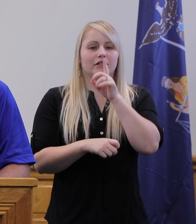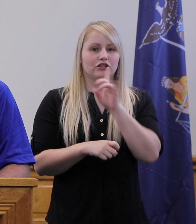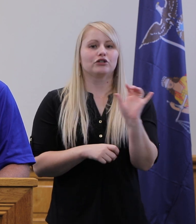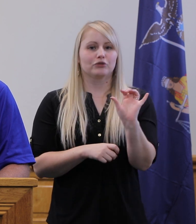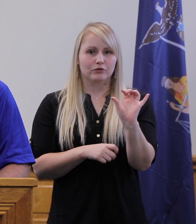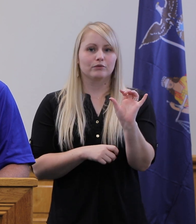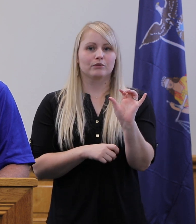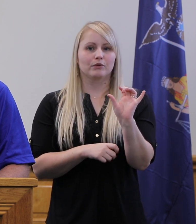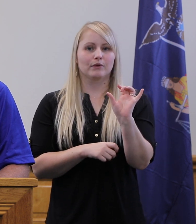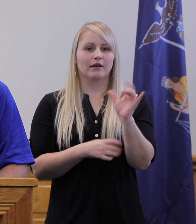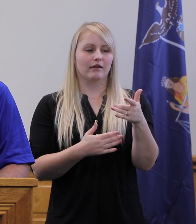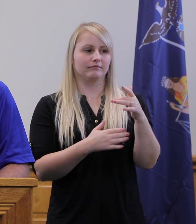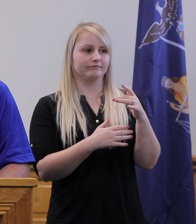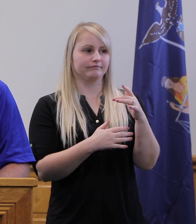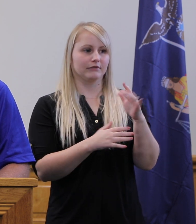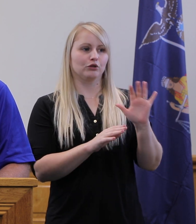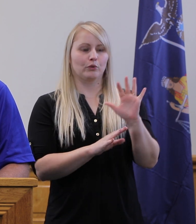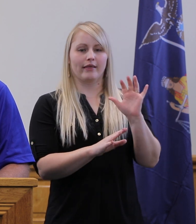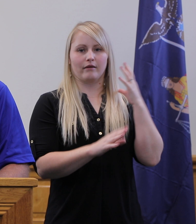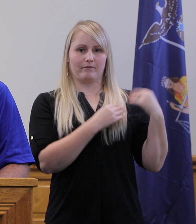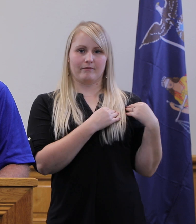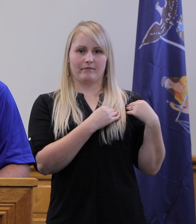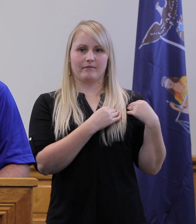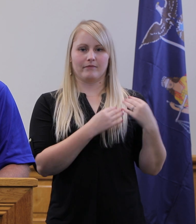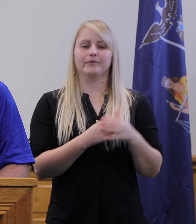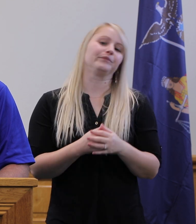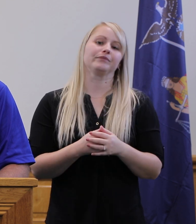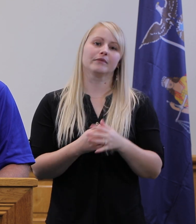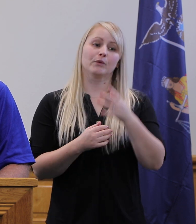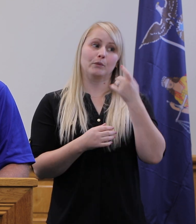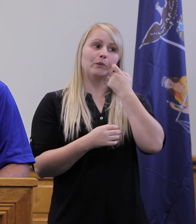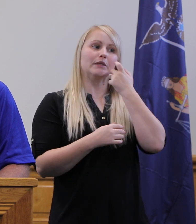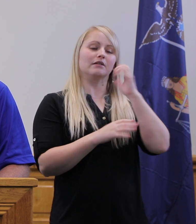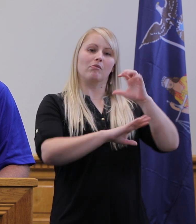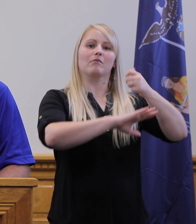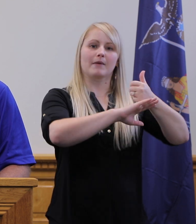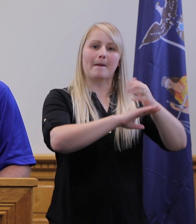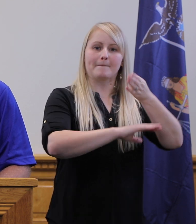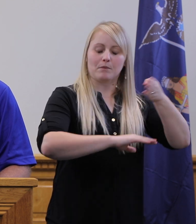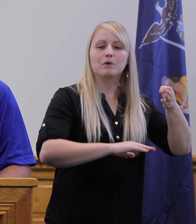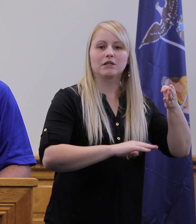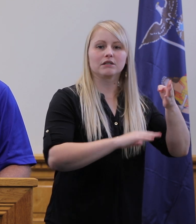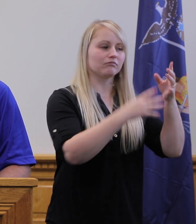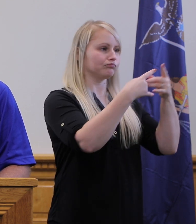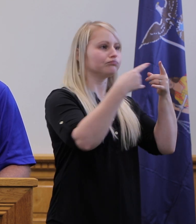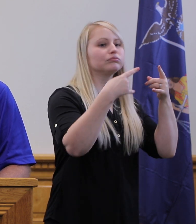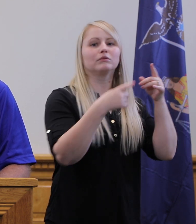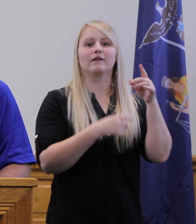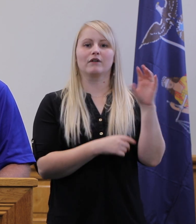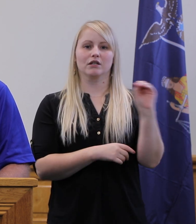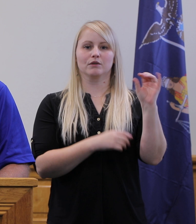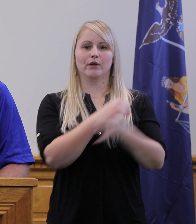to prevent the spread of the virus. We've recently installed billboards at locations around Oswego County and on Interstate